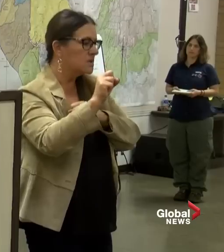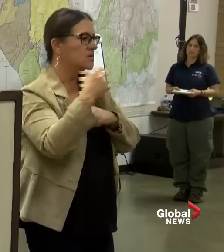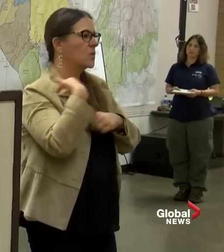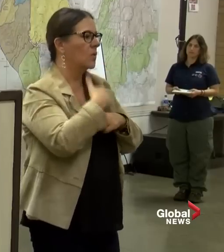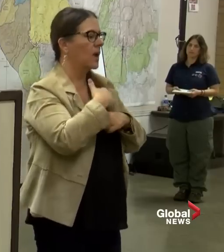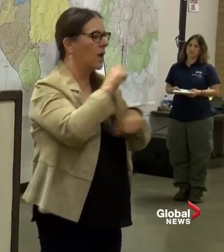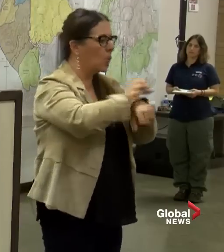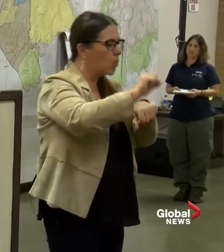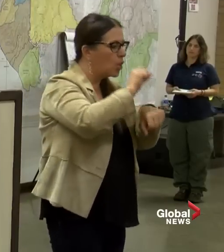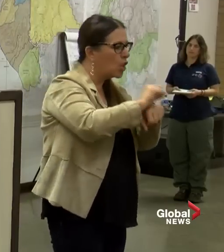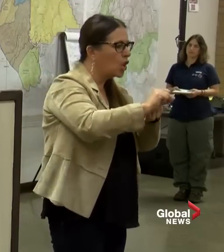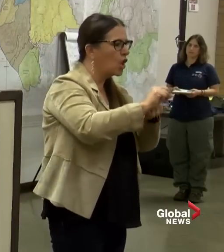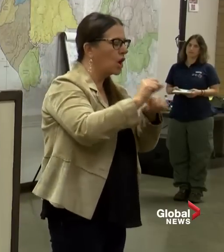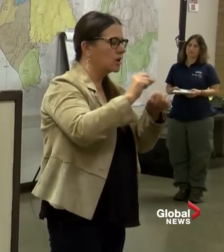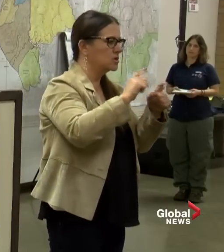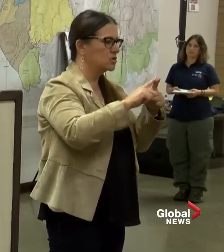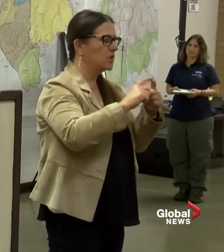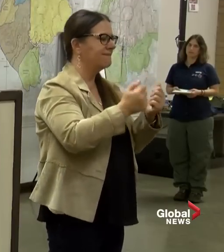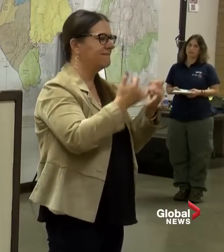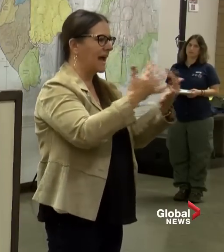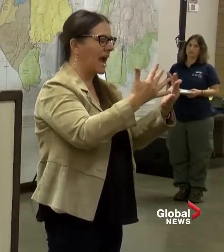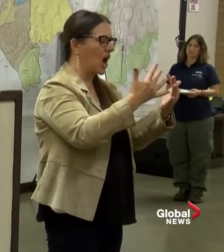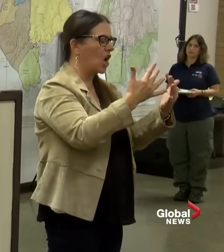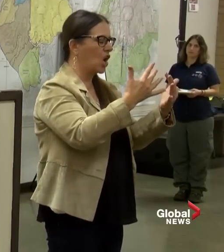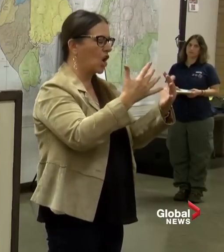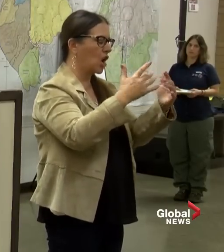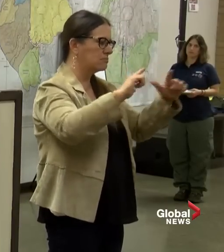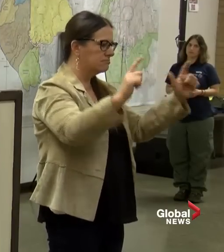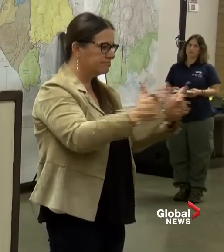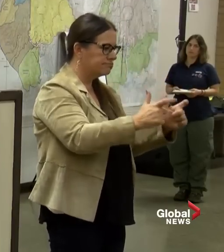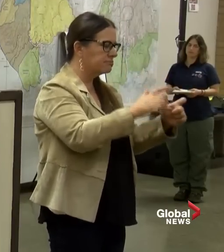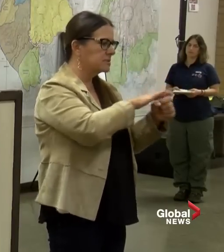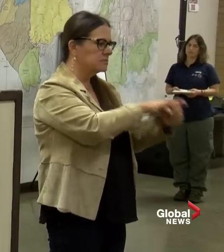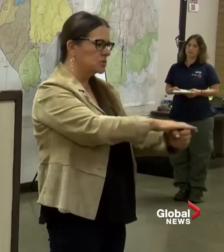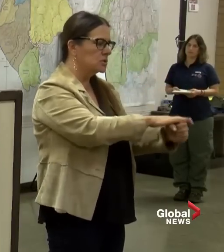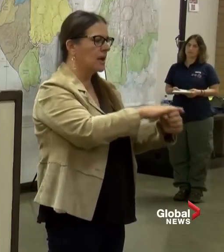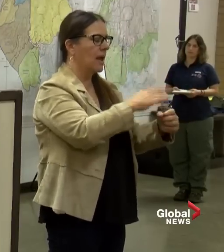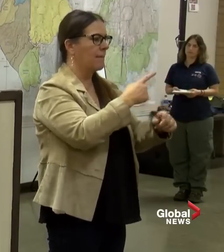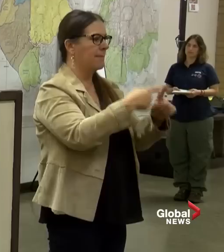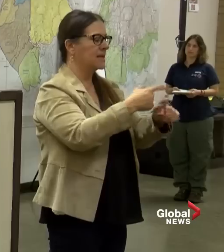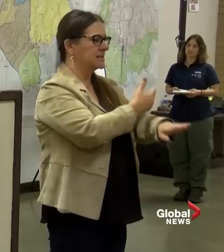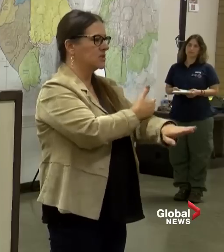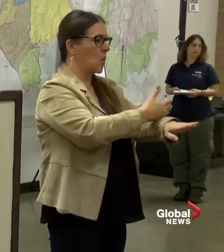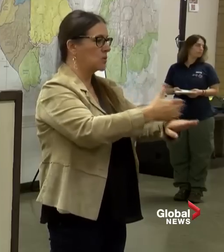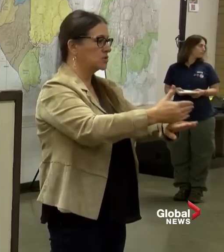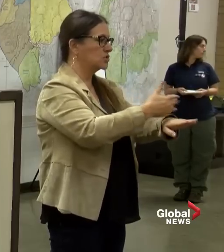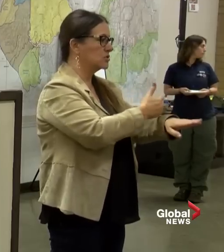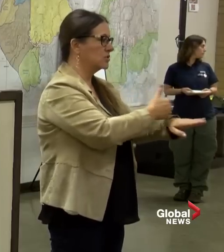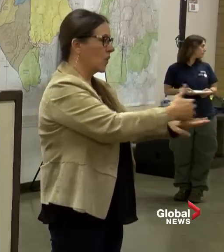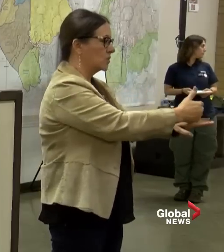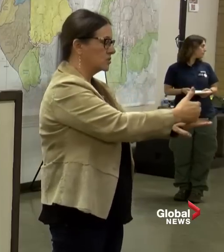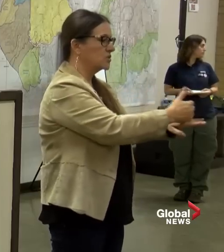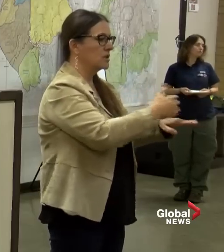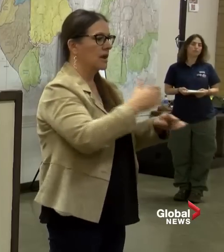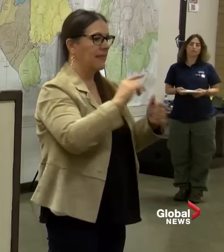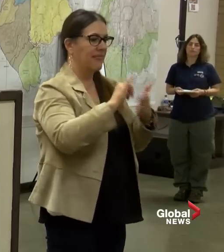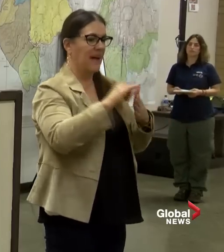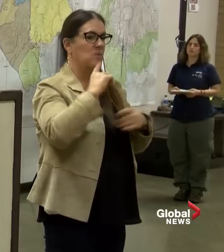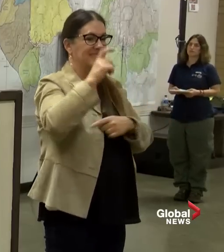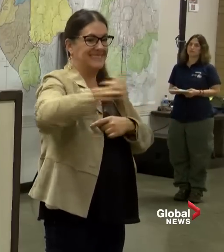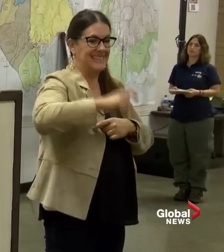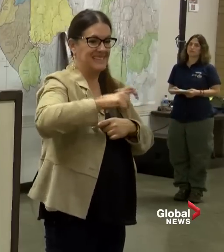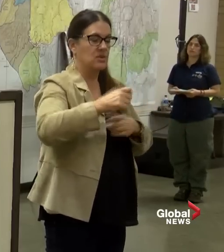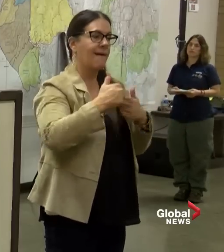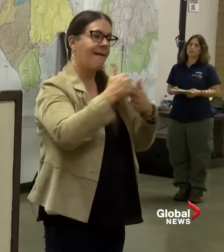fire suppression repair. The fire lines, specifically dozer lines that we use, are necessary